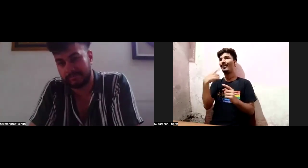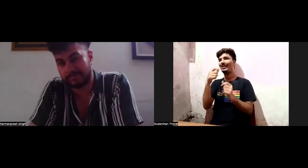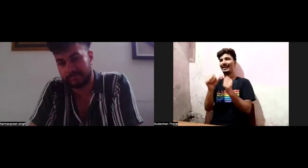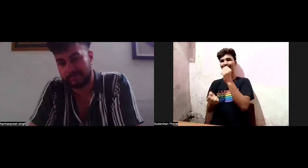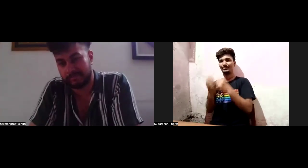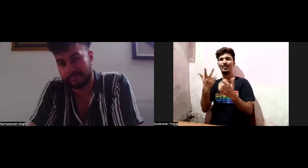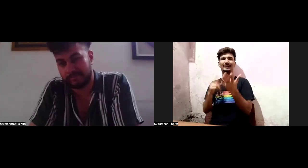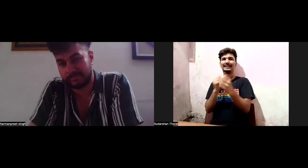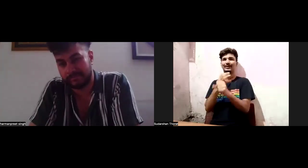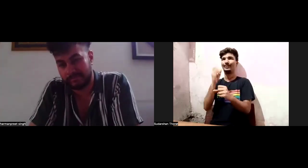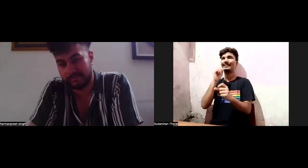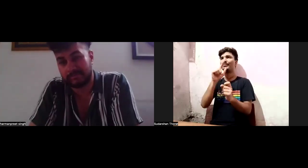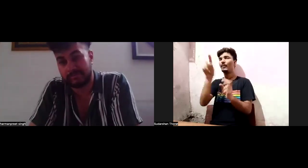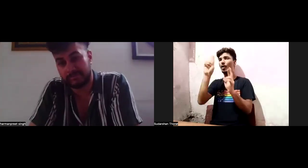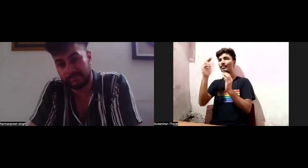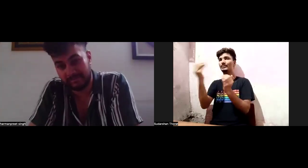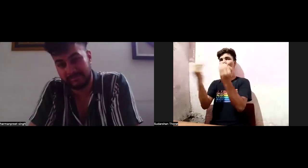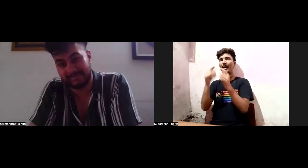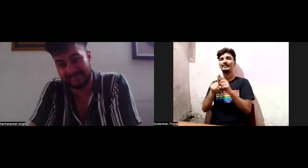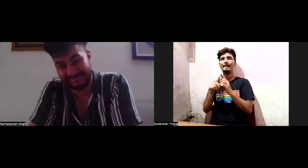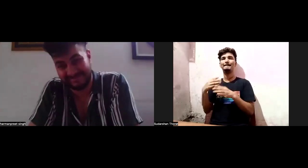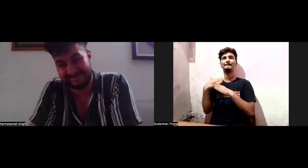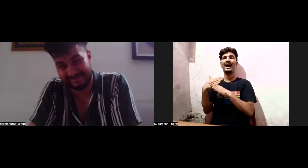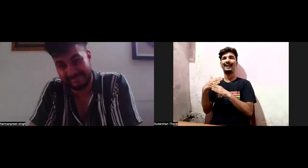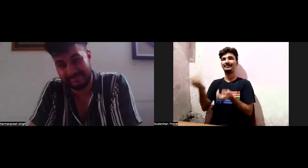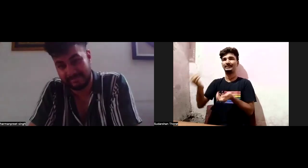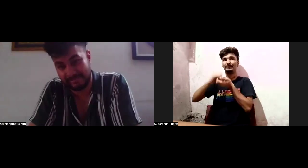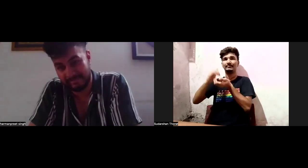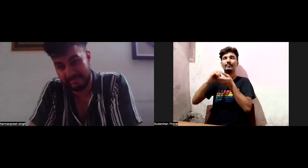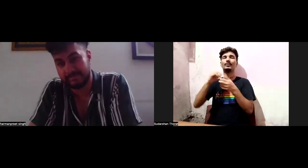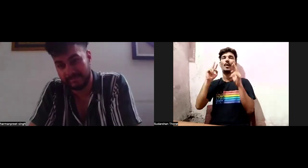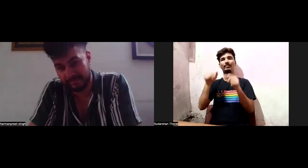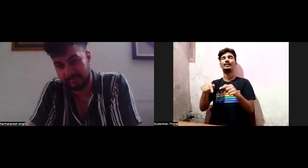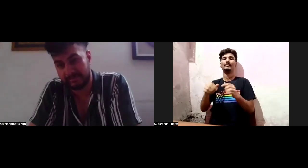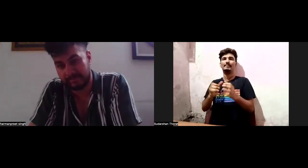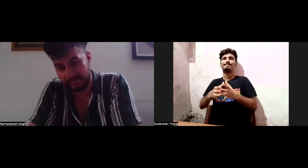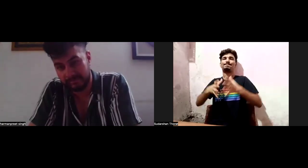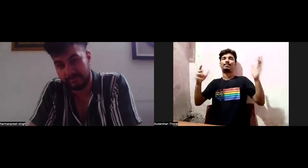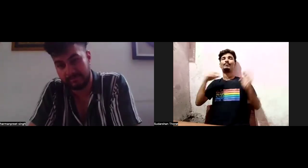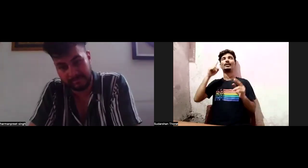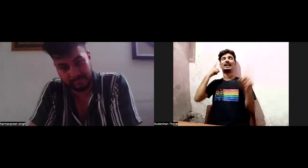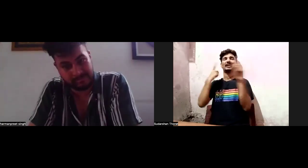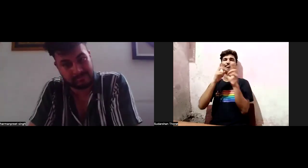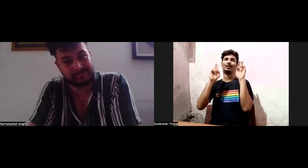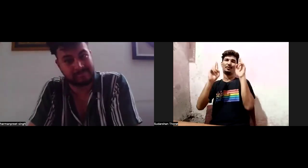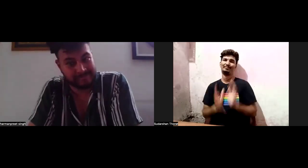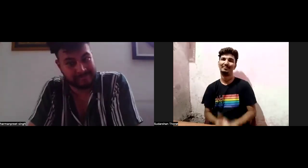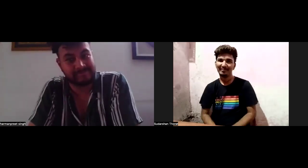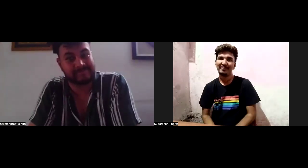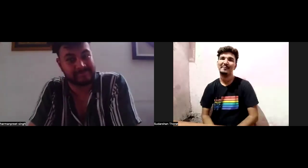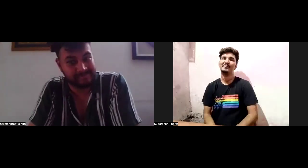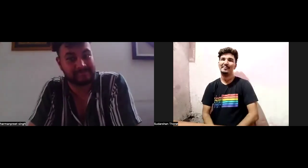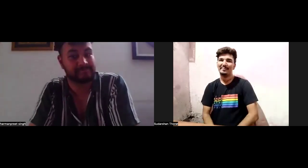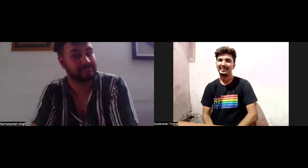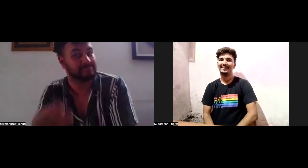queer community, own queer organization for the deaf people, so that I hope that we can partner with other